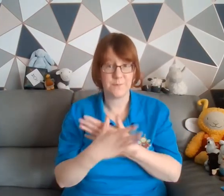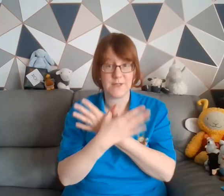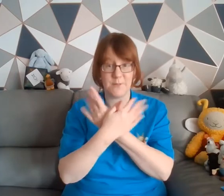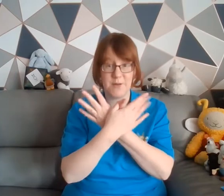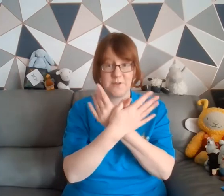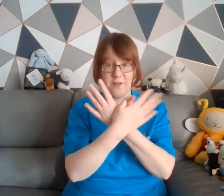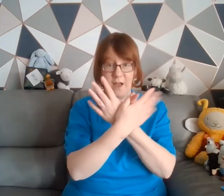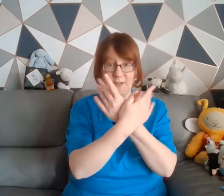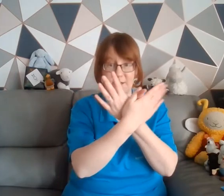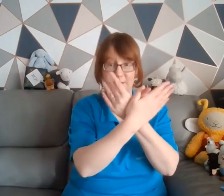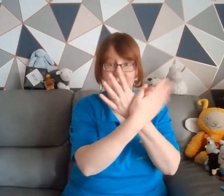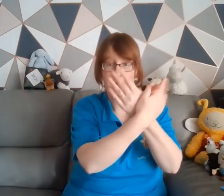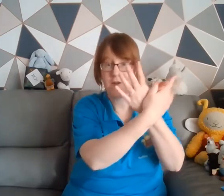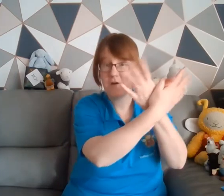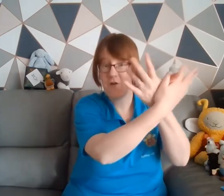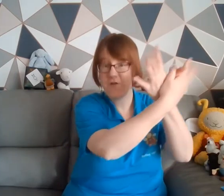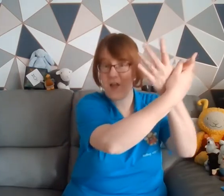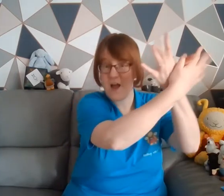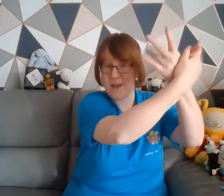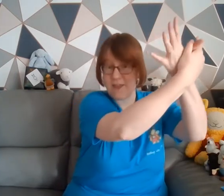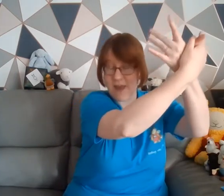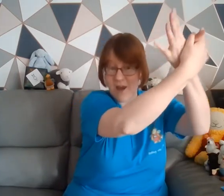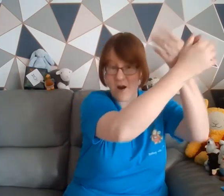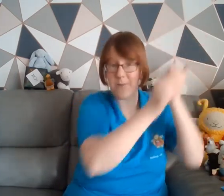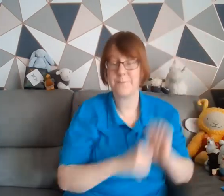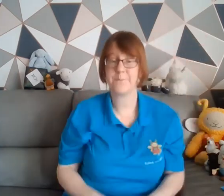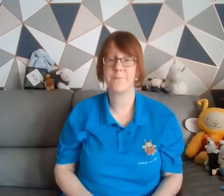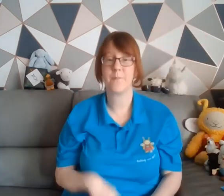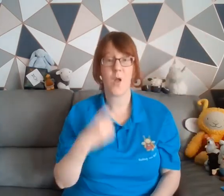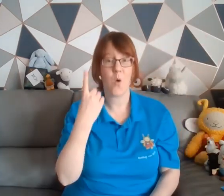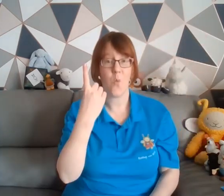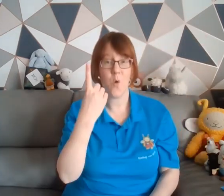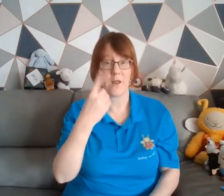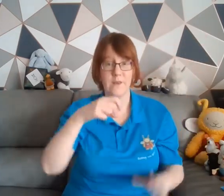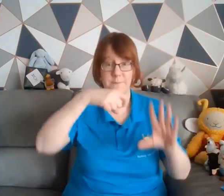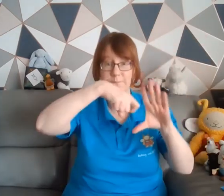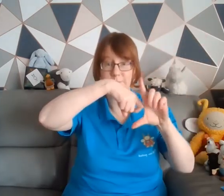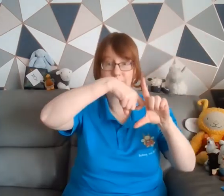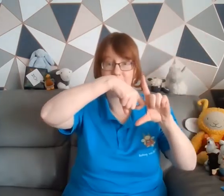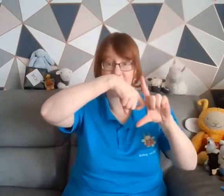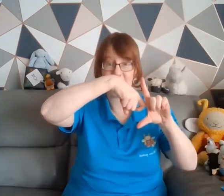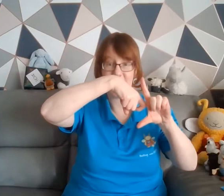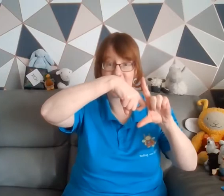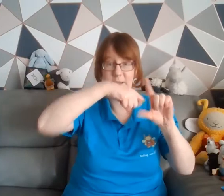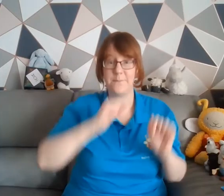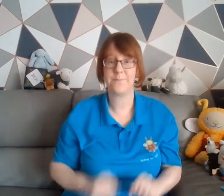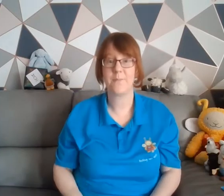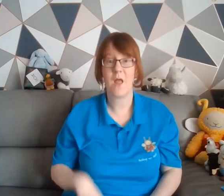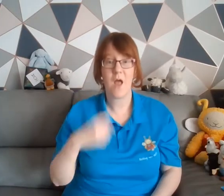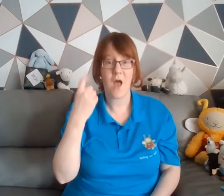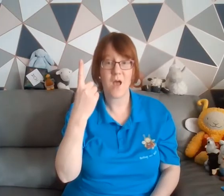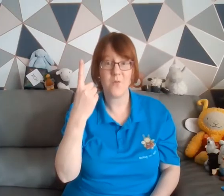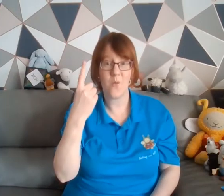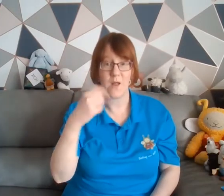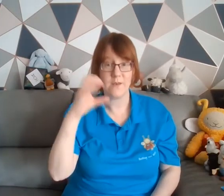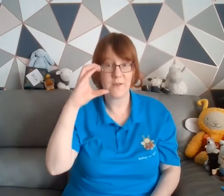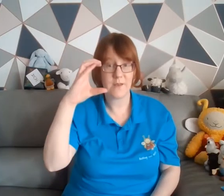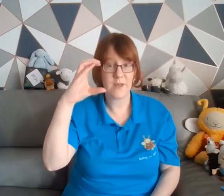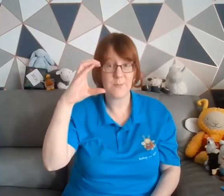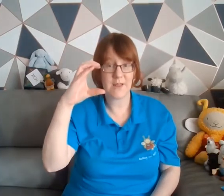little butterflies flying in the air. One named Katie and one named